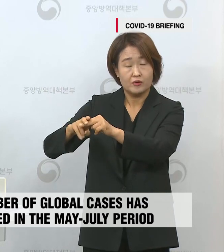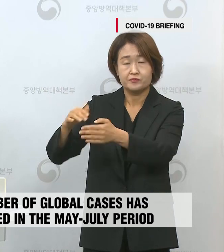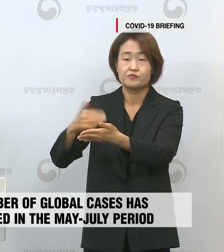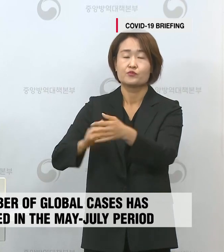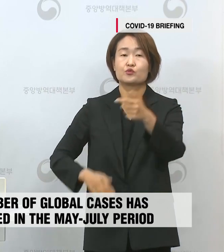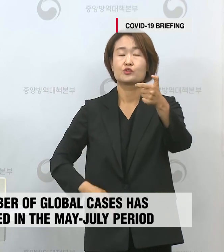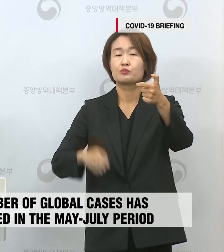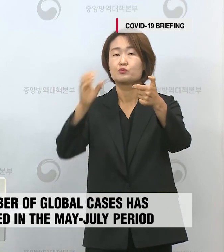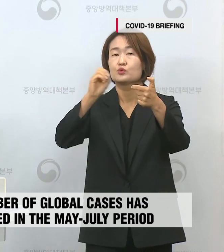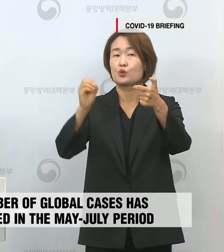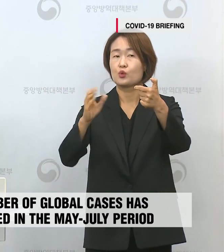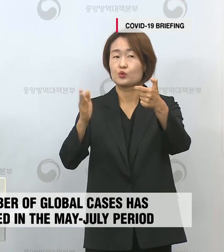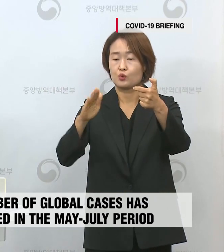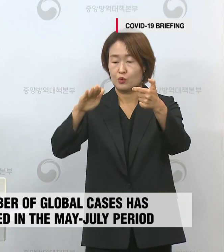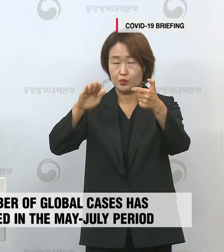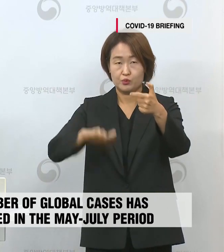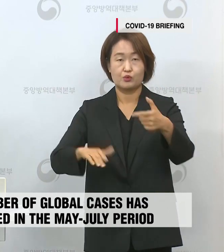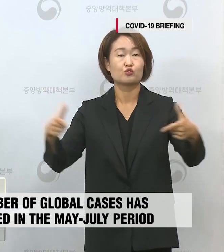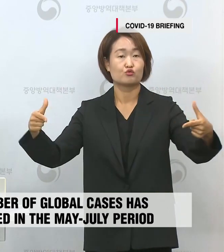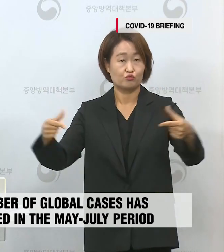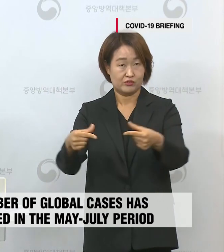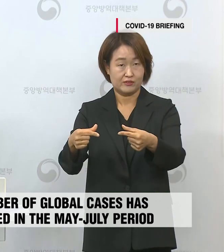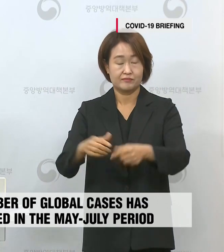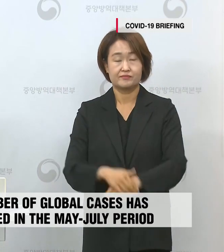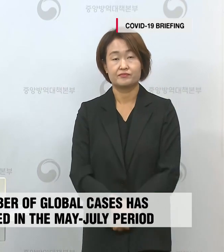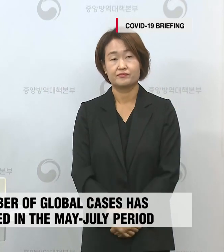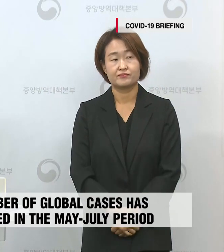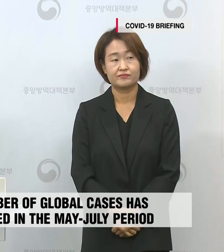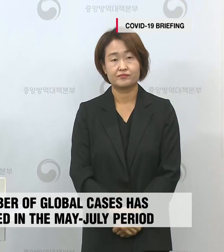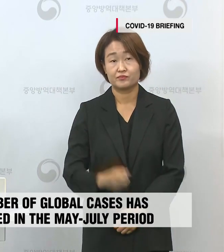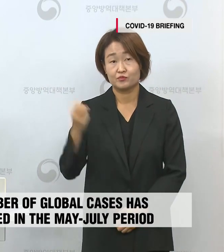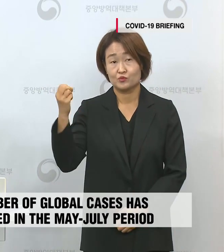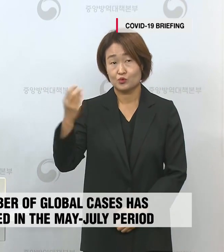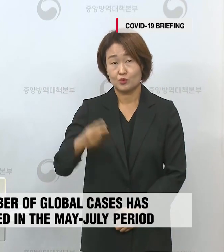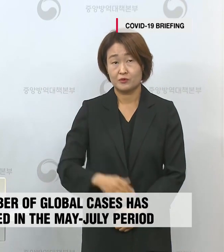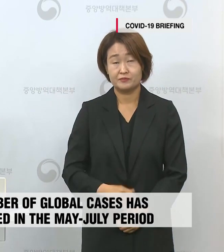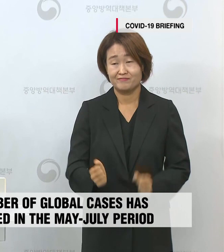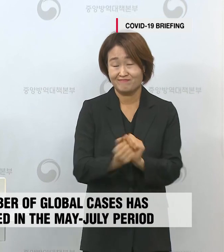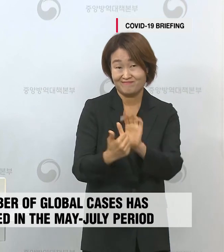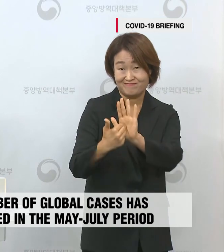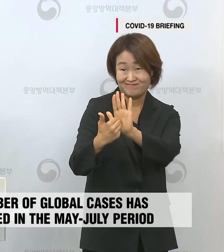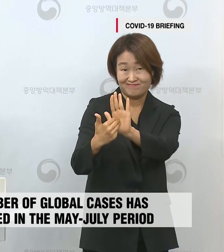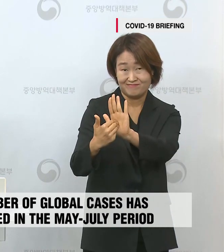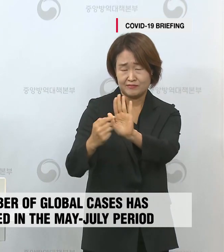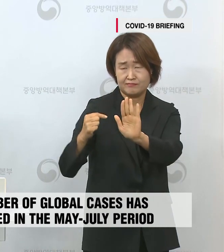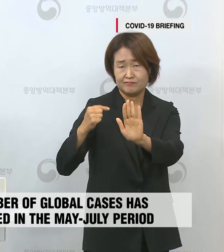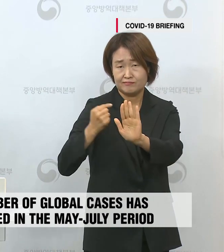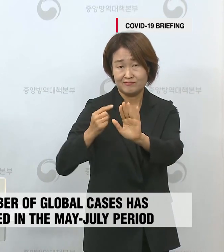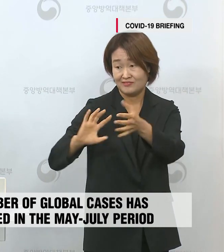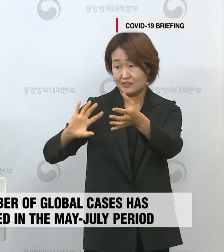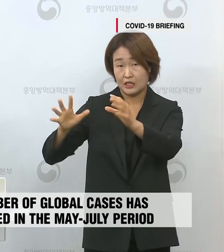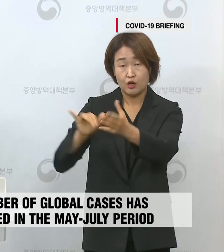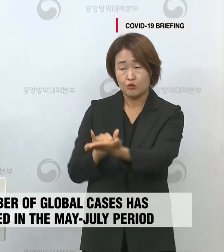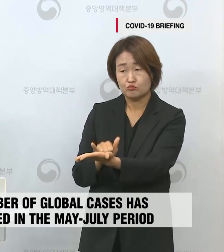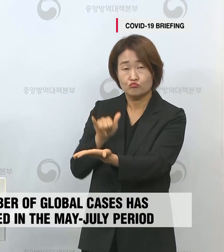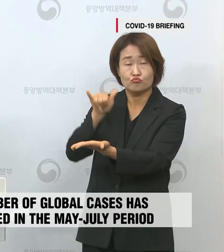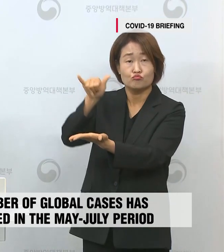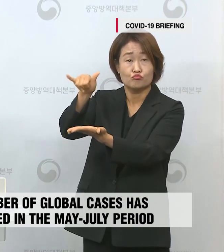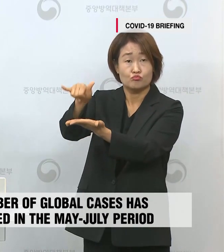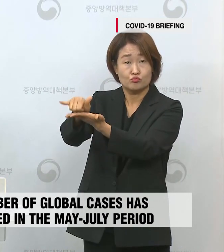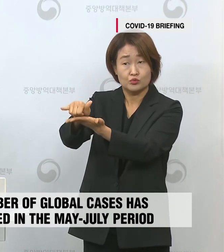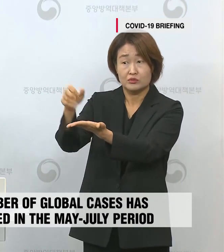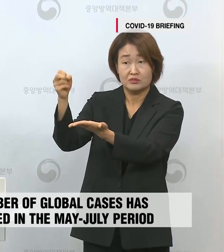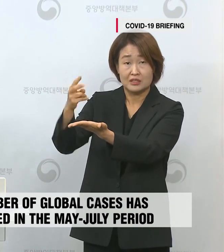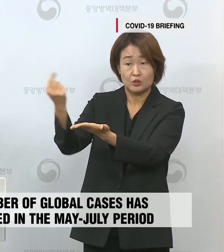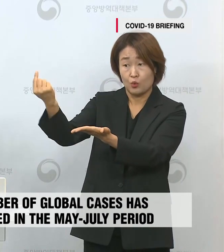from July, we are also decreasing the capacity of the regular passenger flights to about 60%. And